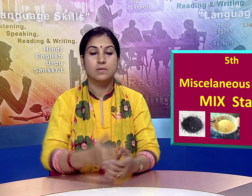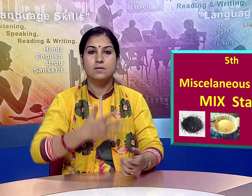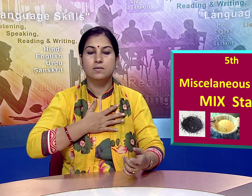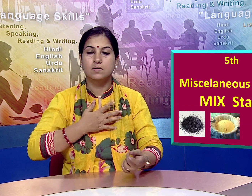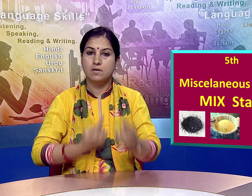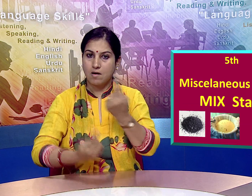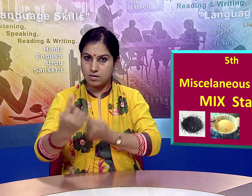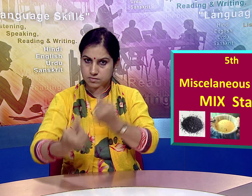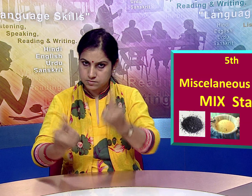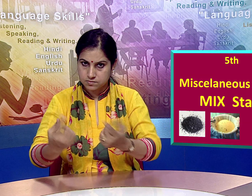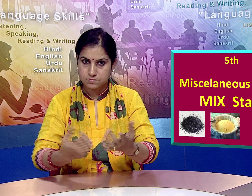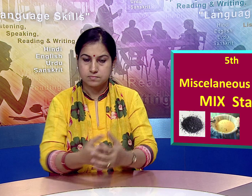grass,